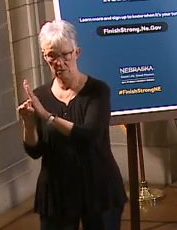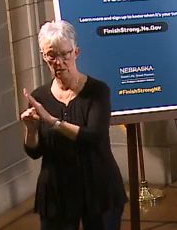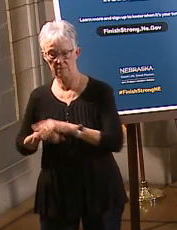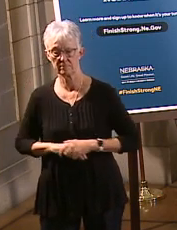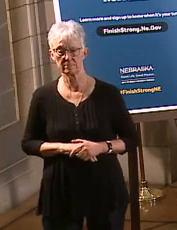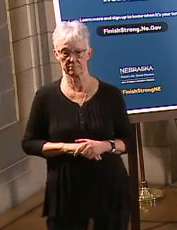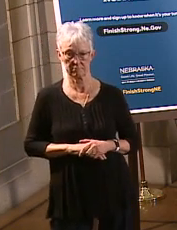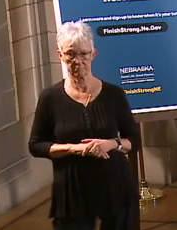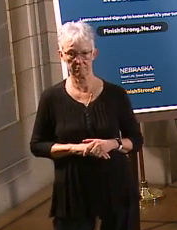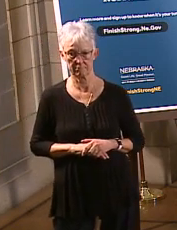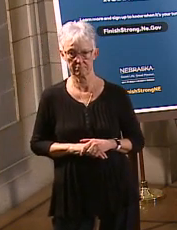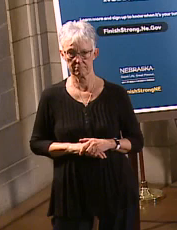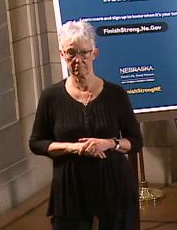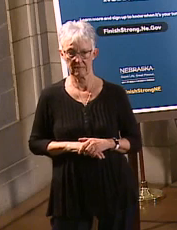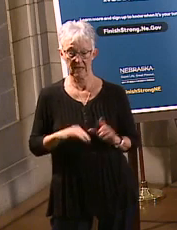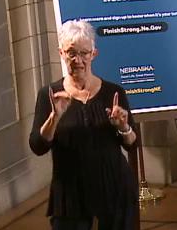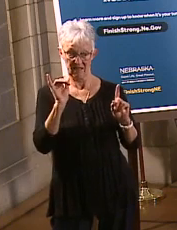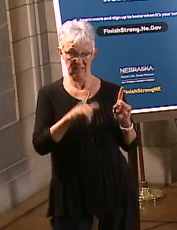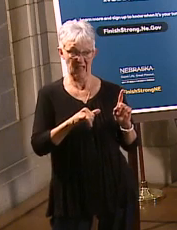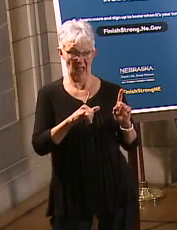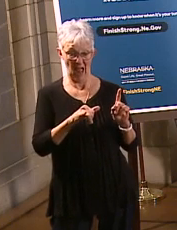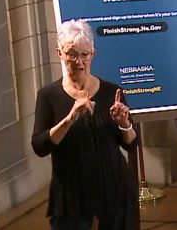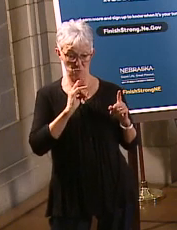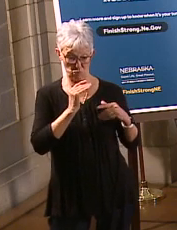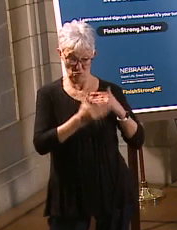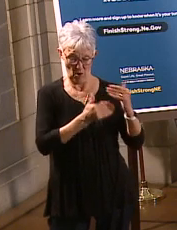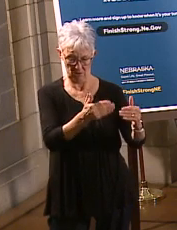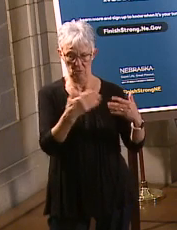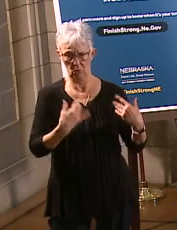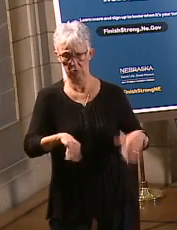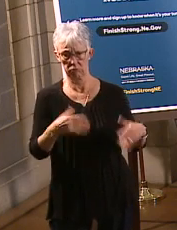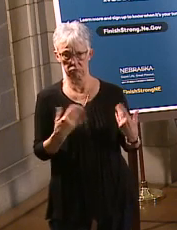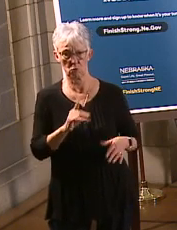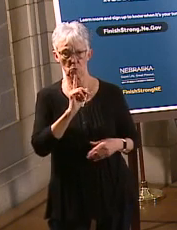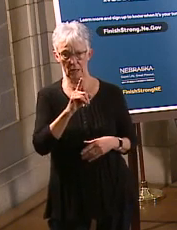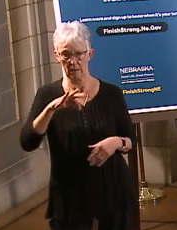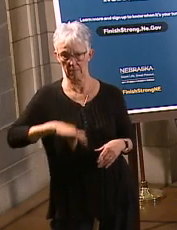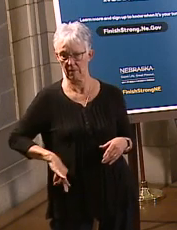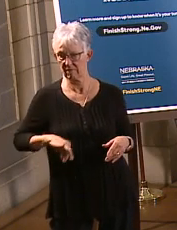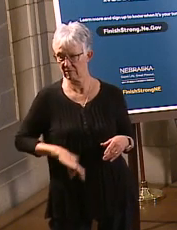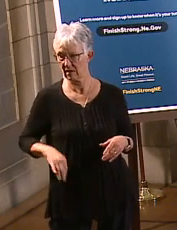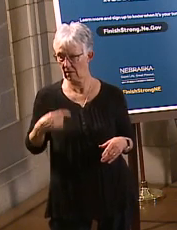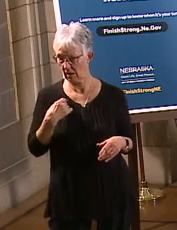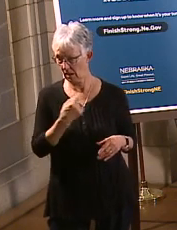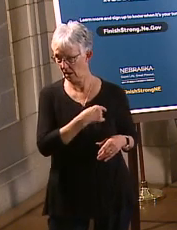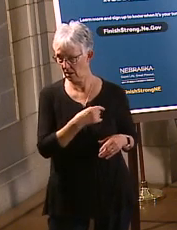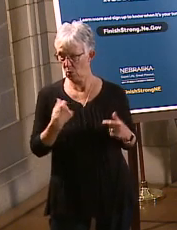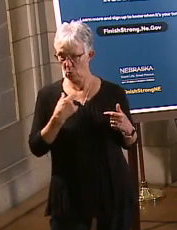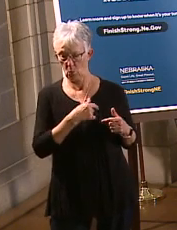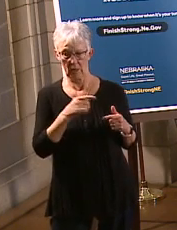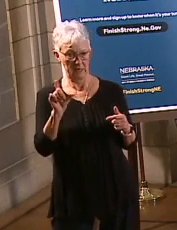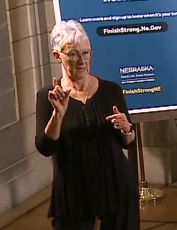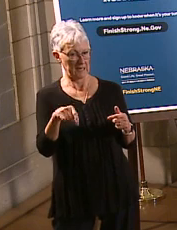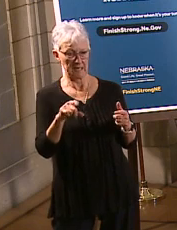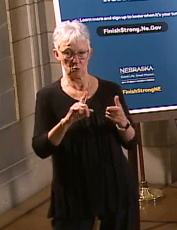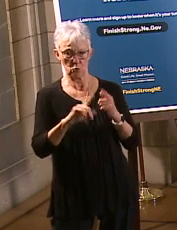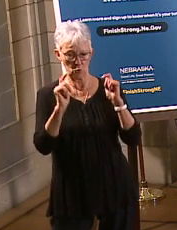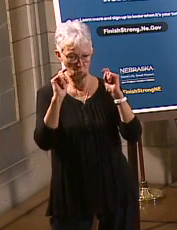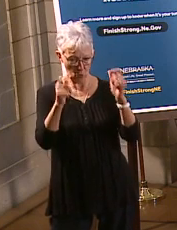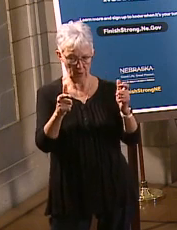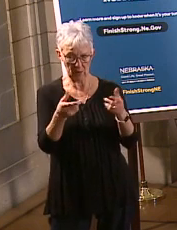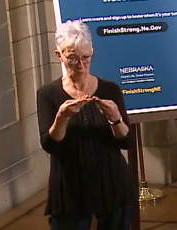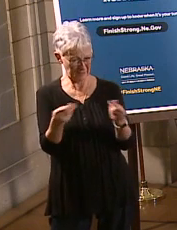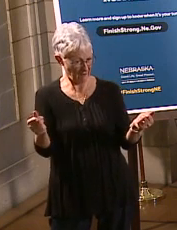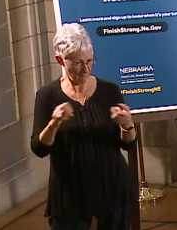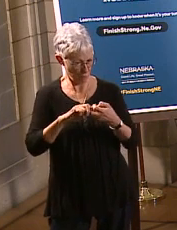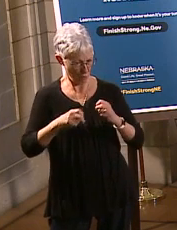was supremely beneficial. We had some of our client members who had letters from the DMV and needed us to immediately rectify the issues. I was able to do that